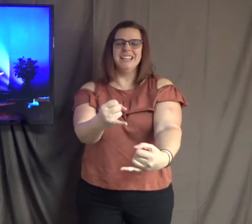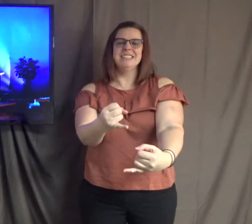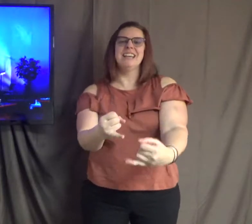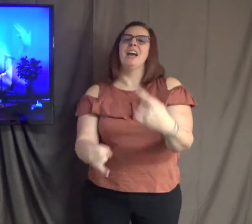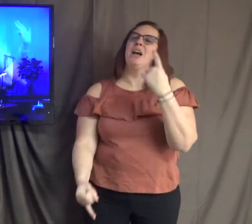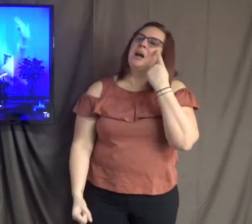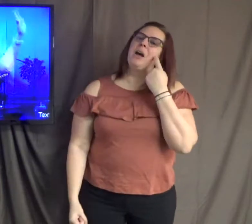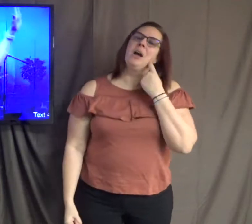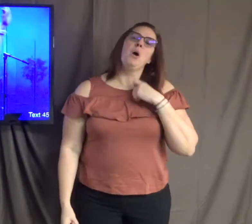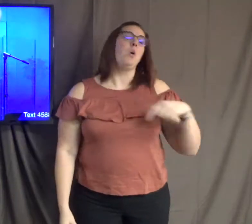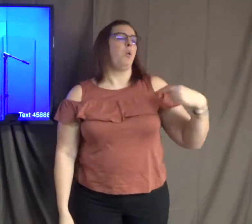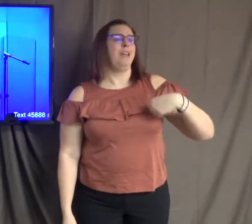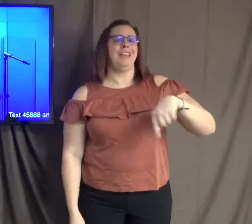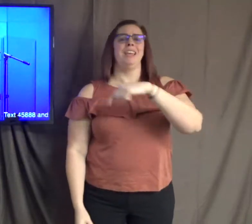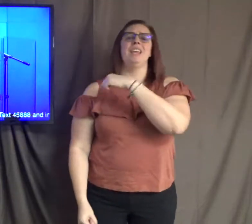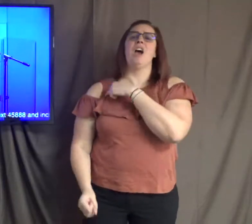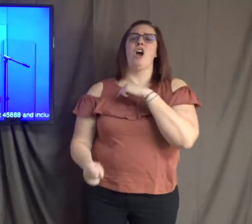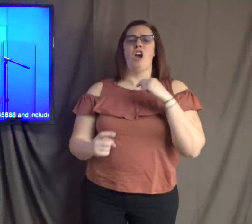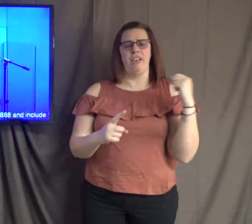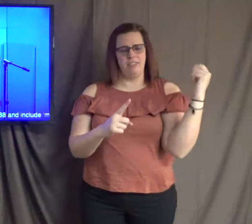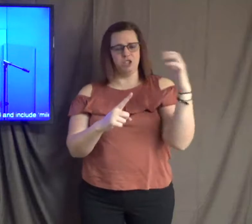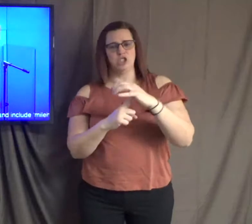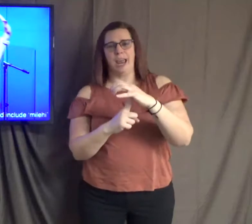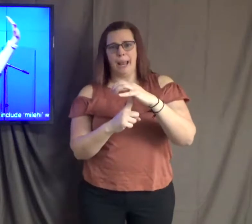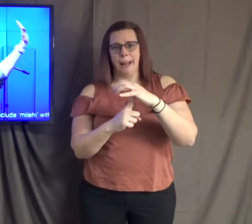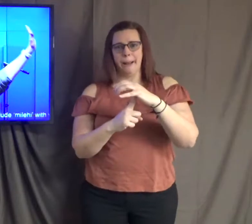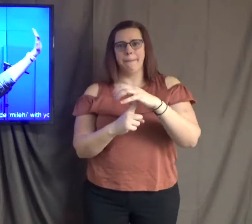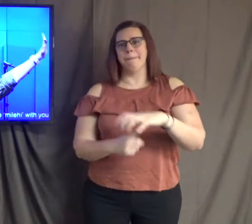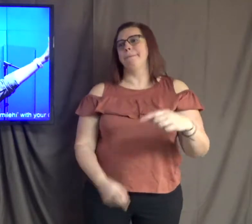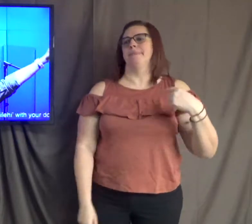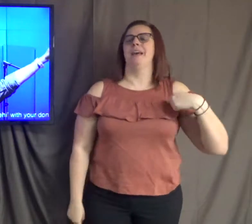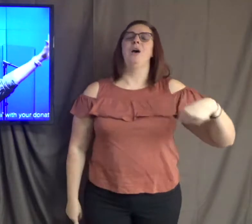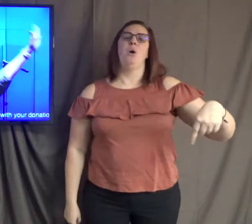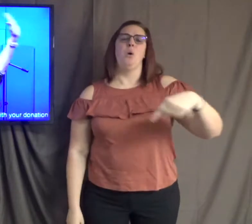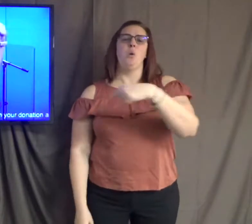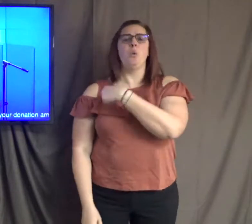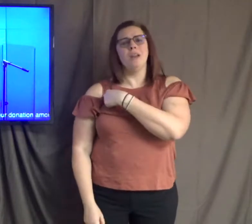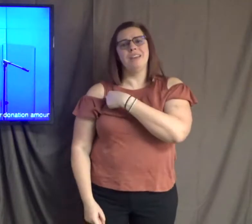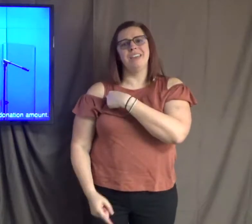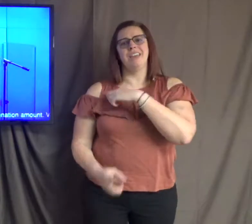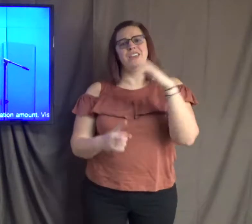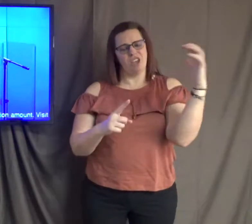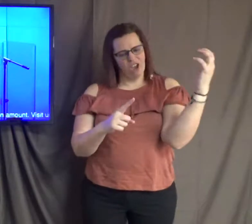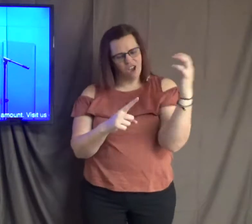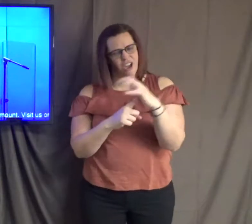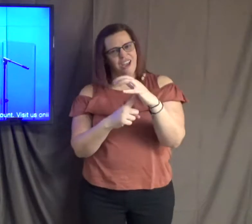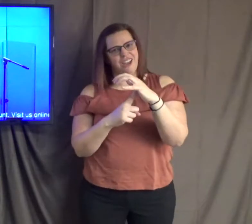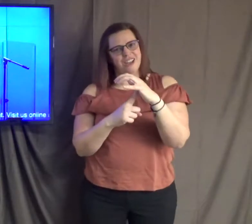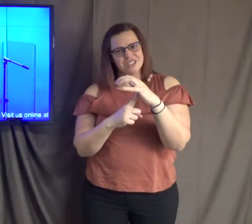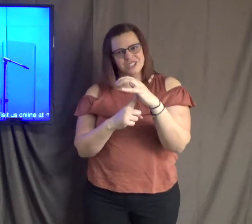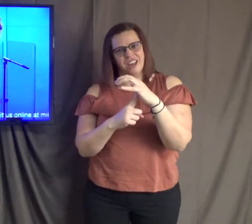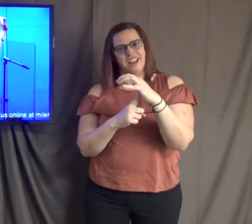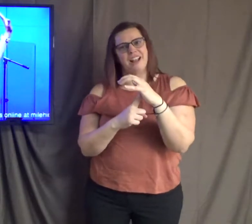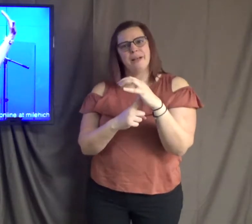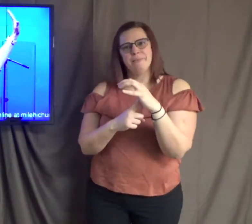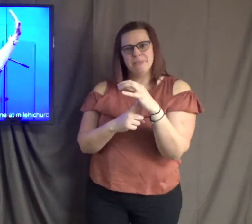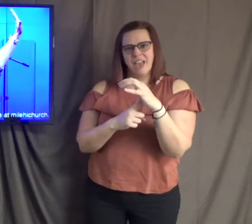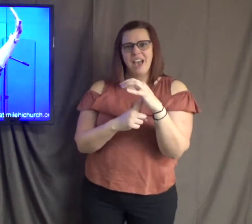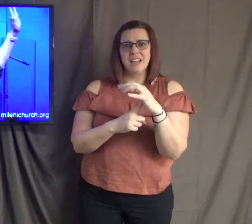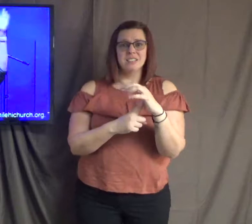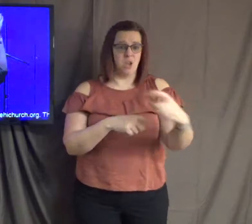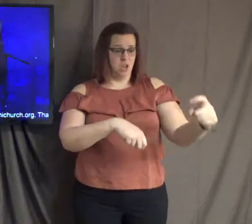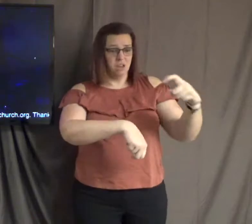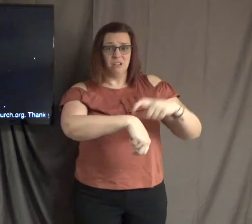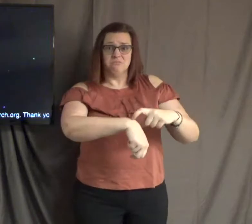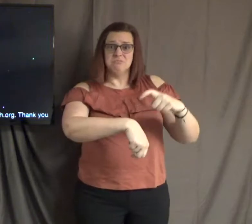end. We are the champions. We are the